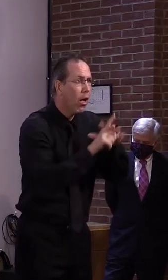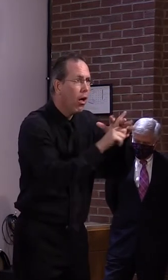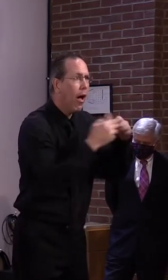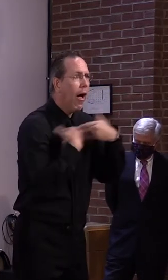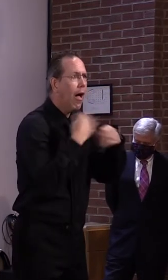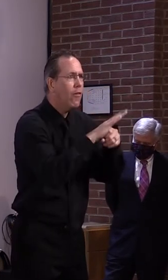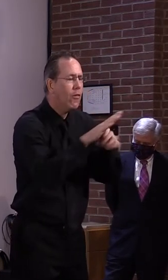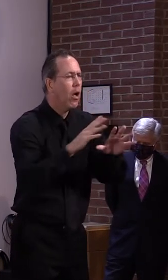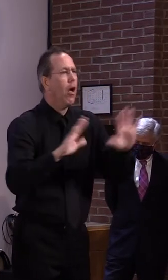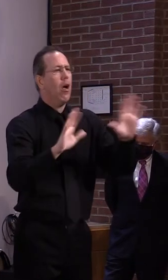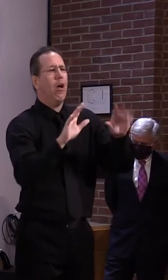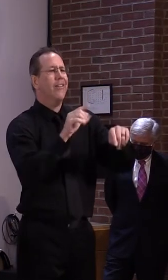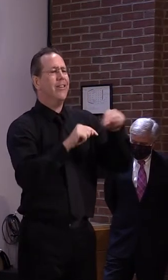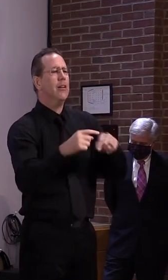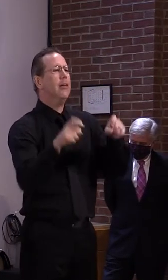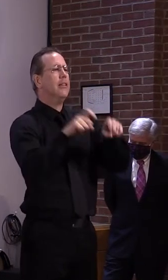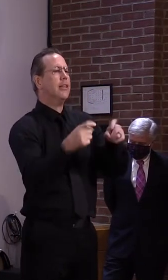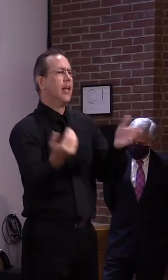have definitely seen here,